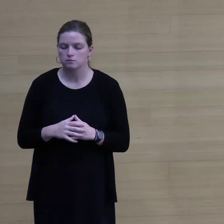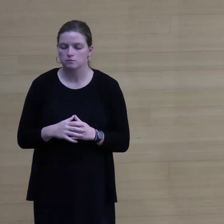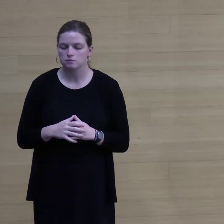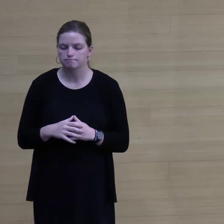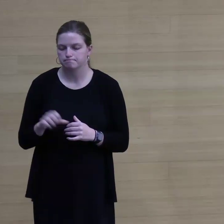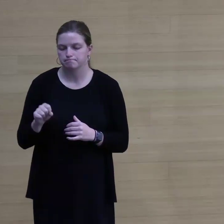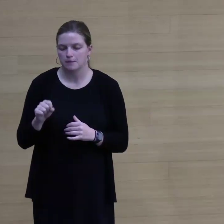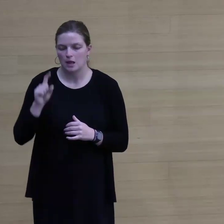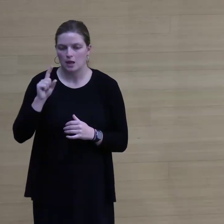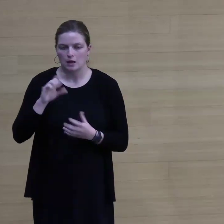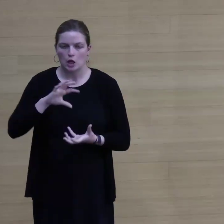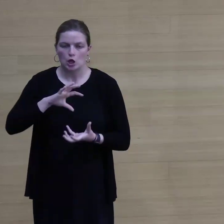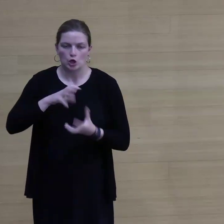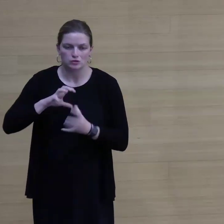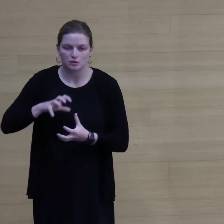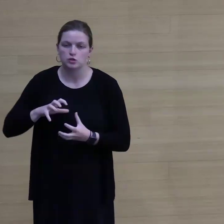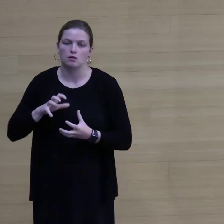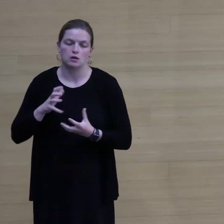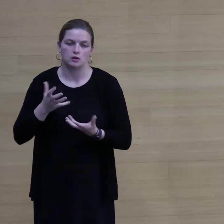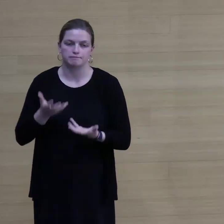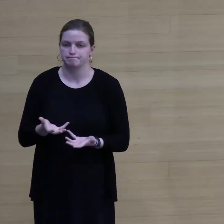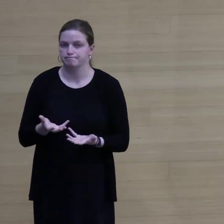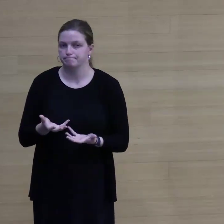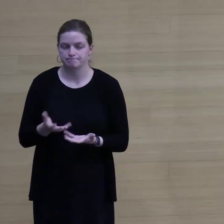And yeah, intersectionality is,